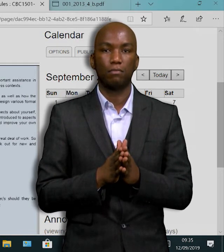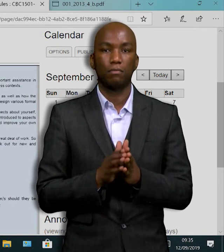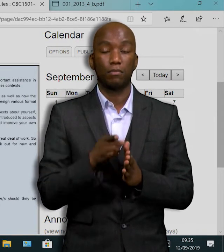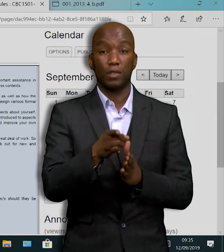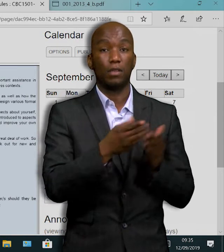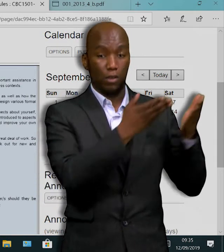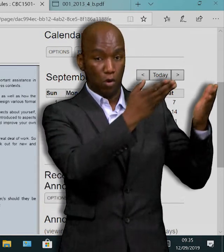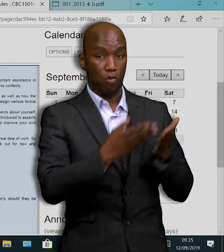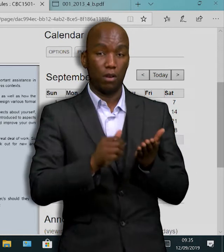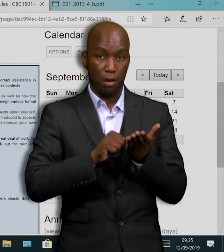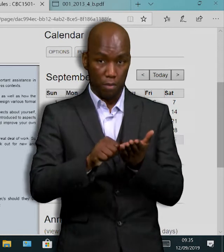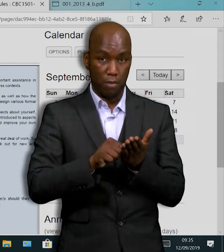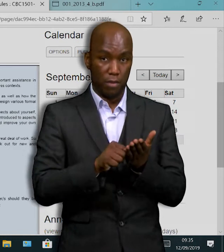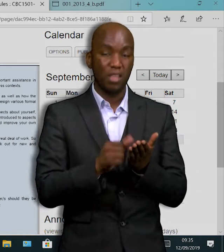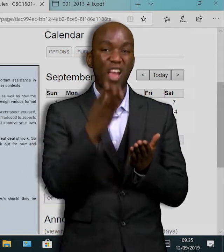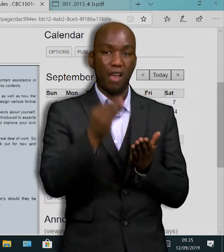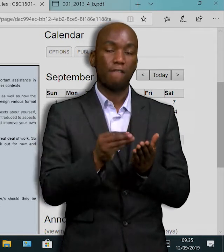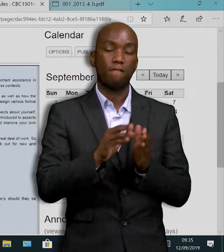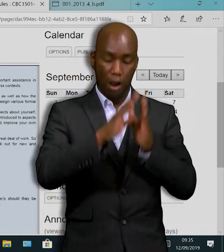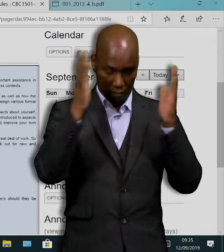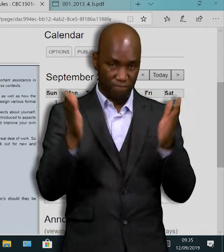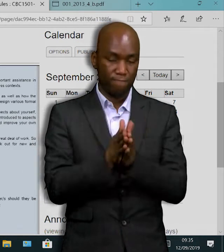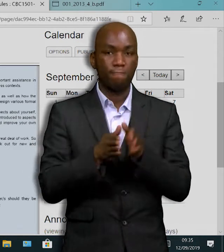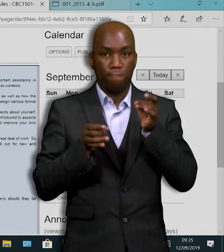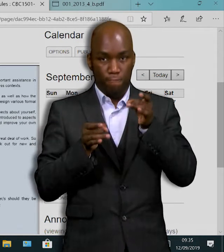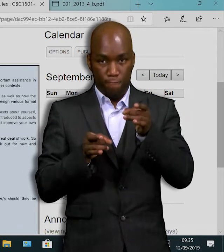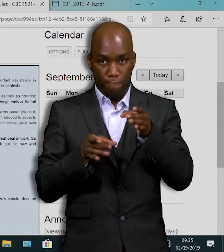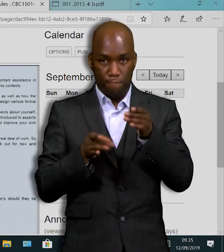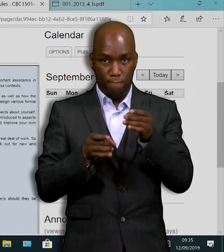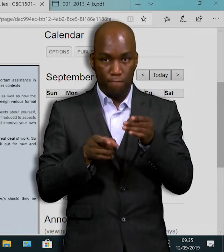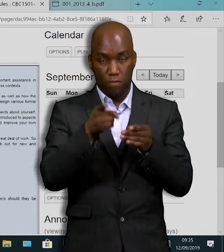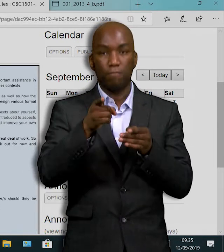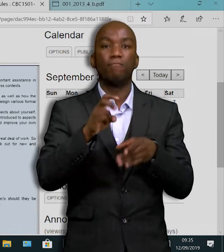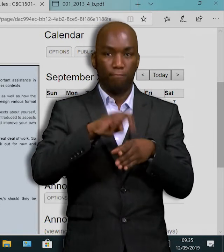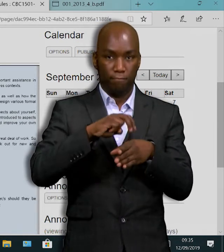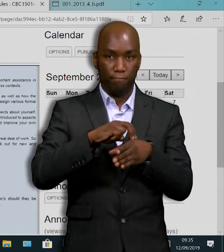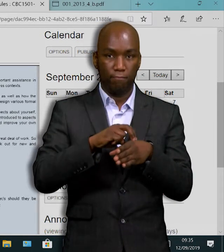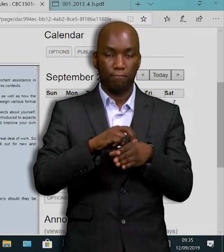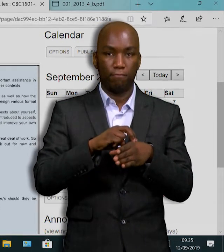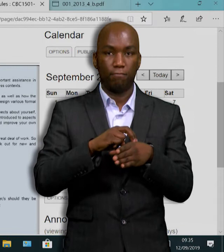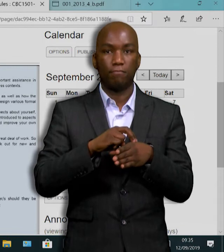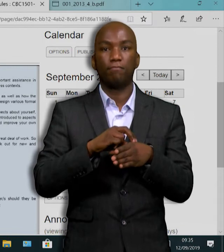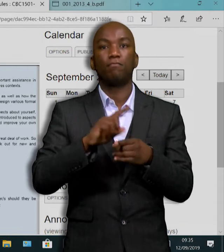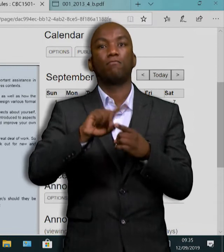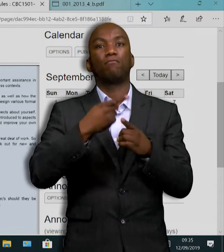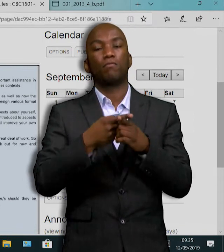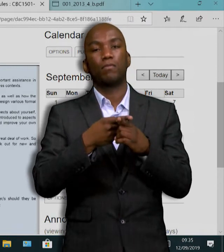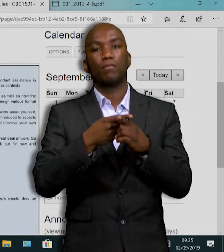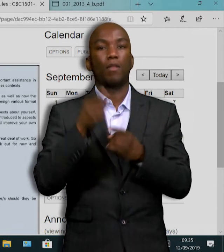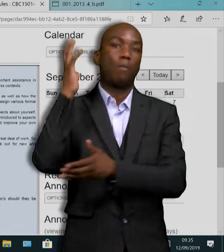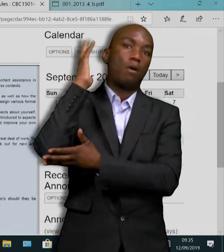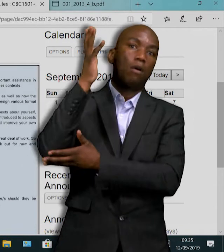The welcome page has all the basic information that you require for this module, such as your